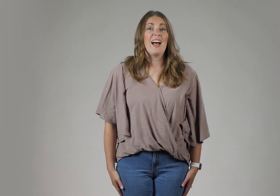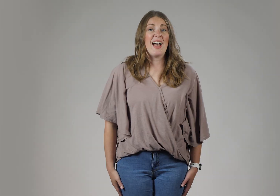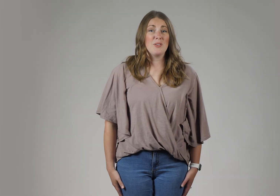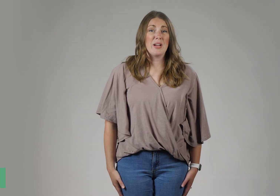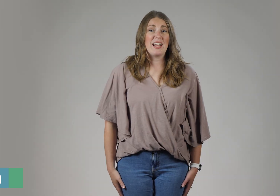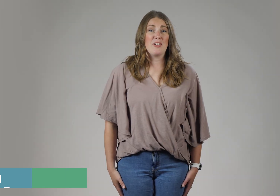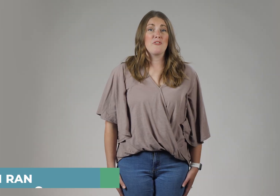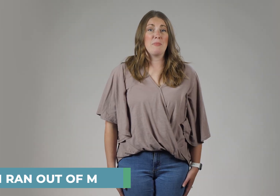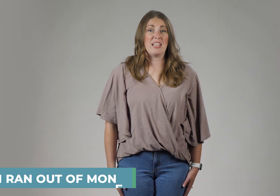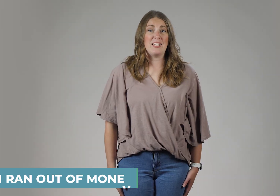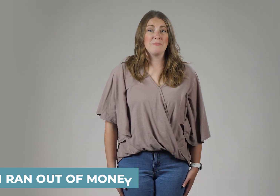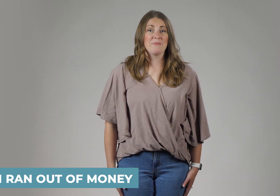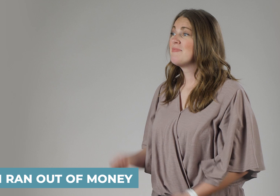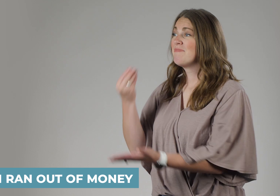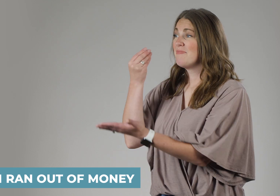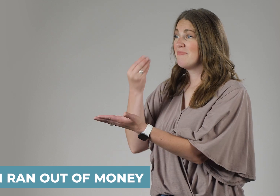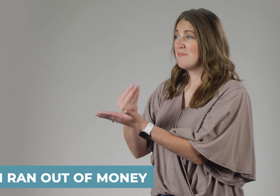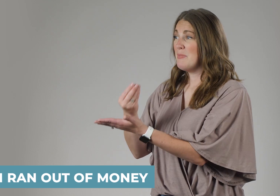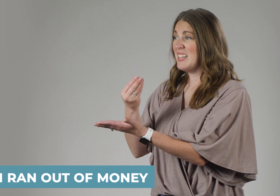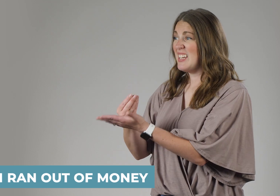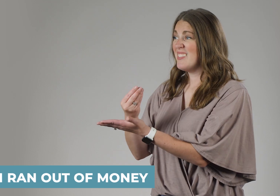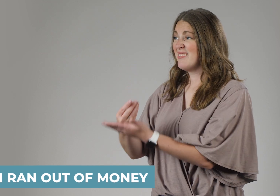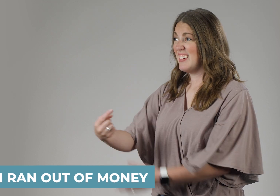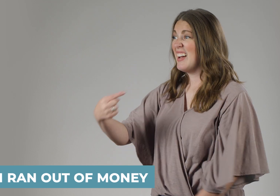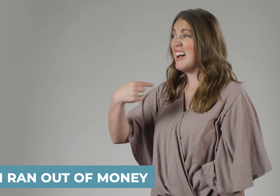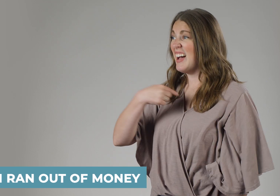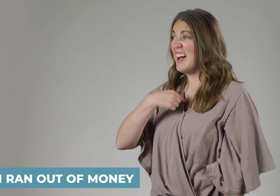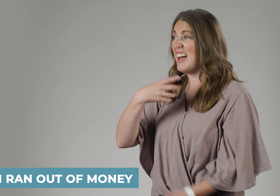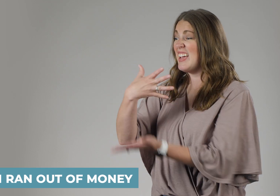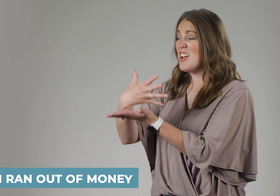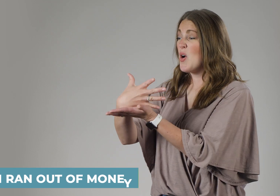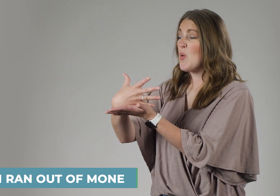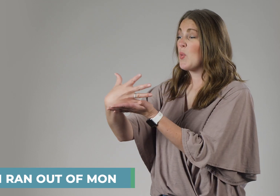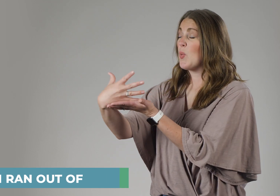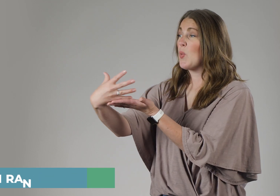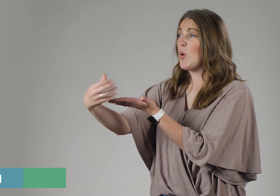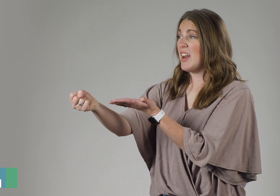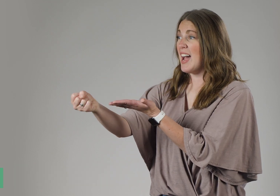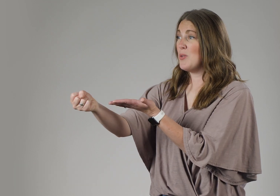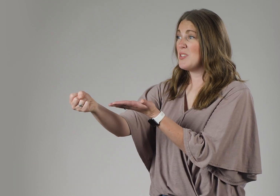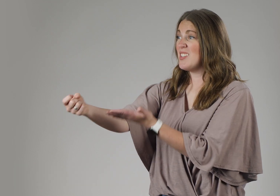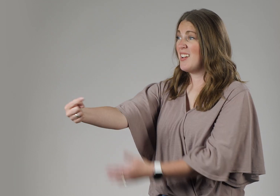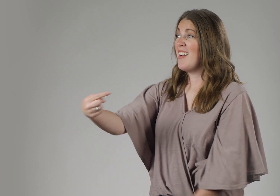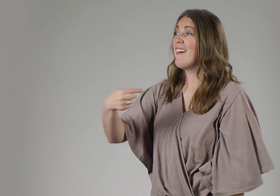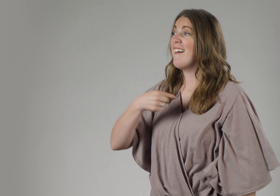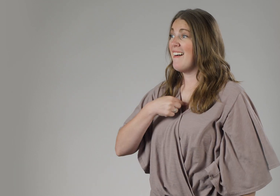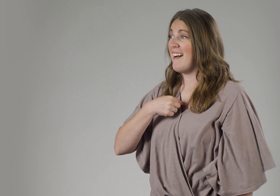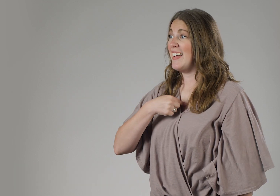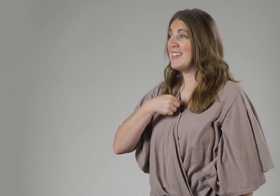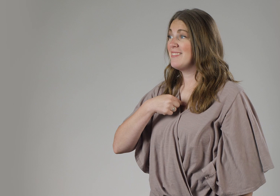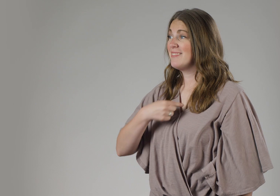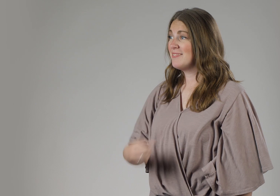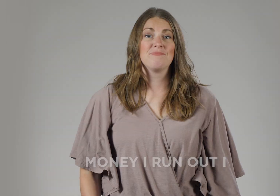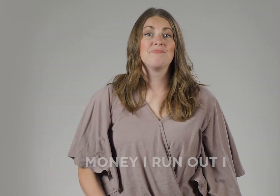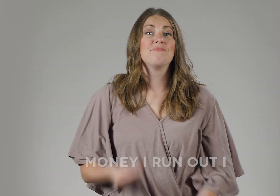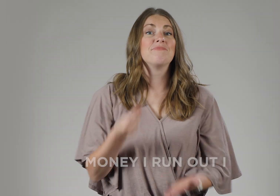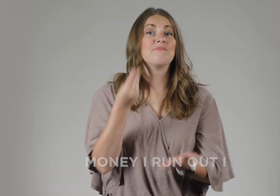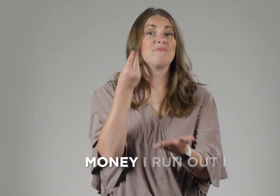I ran out of money. Money, I run out, I.